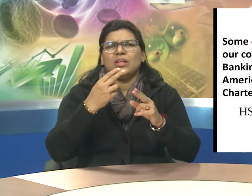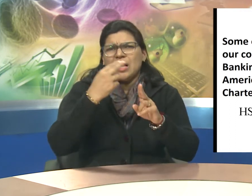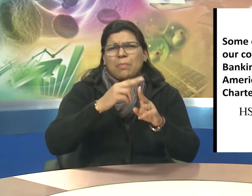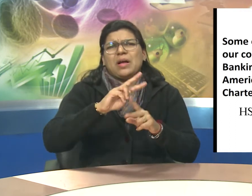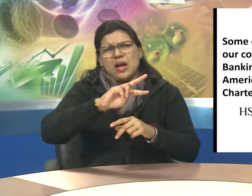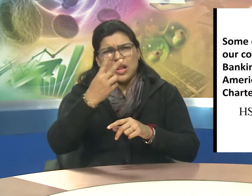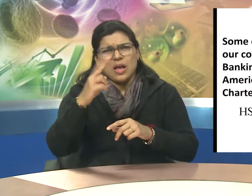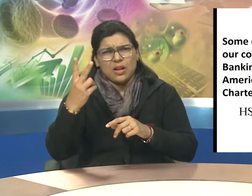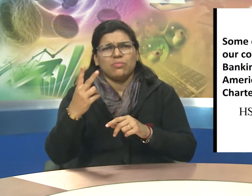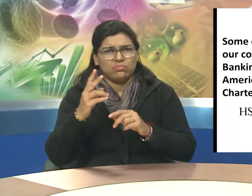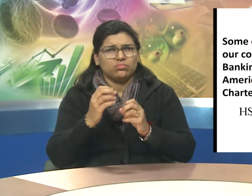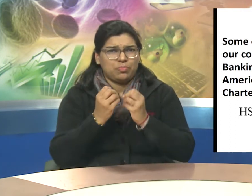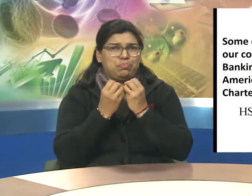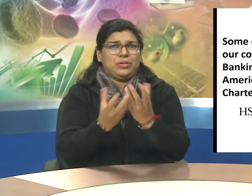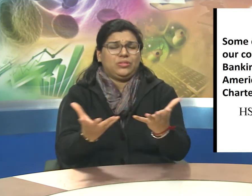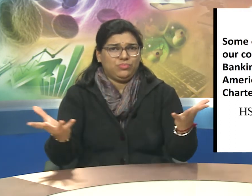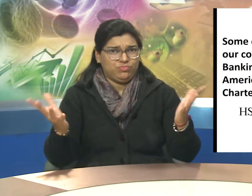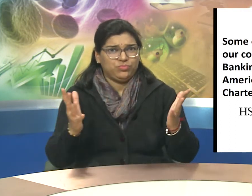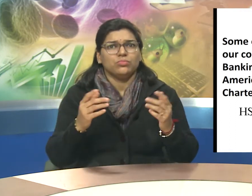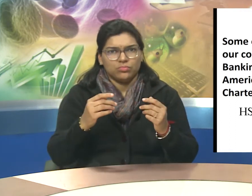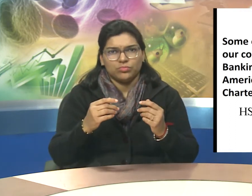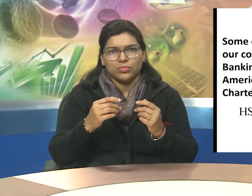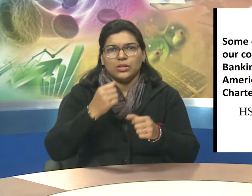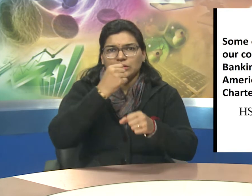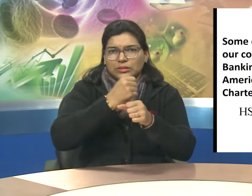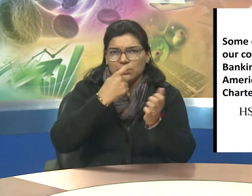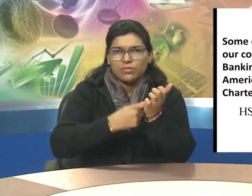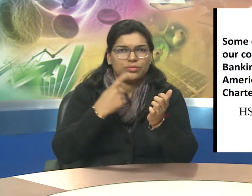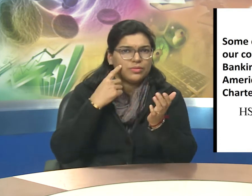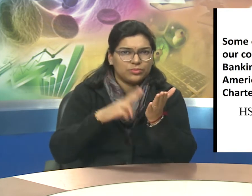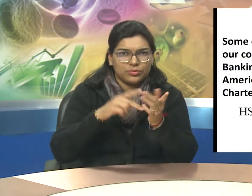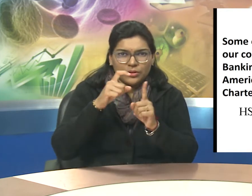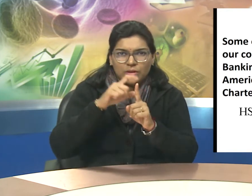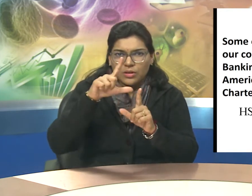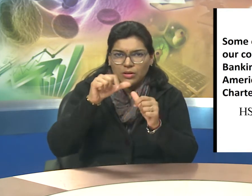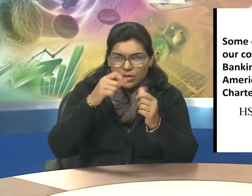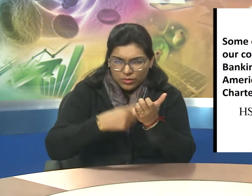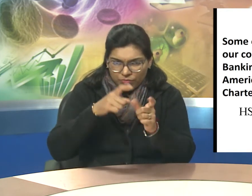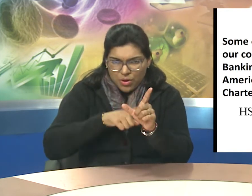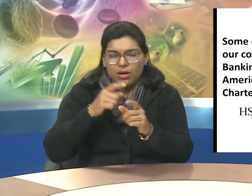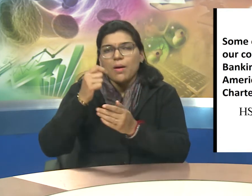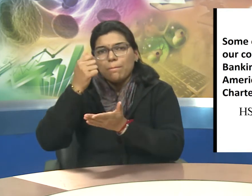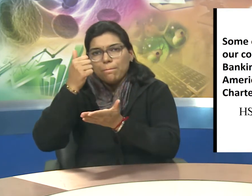or Standard Chartered Bank. There are many more banks which are foreign banks